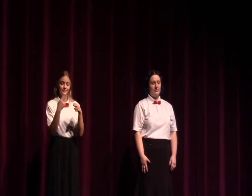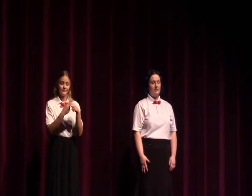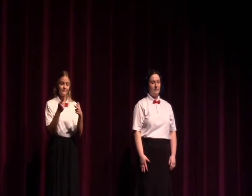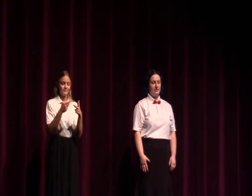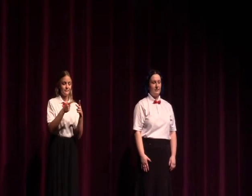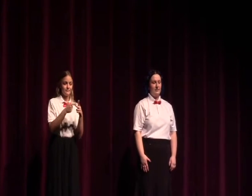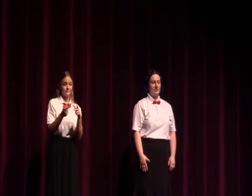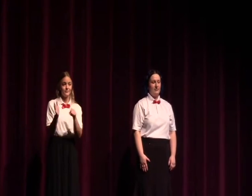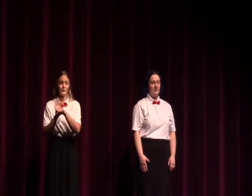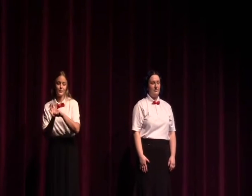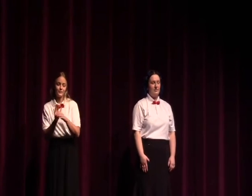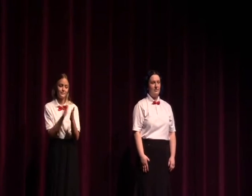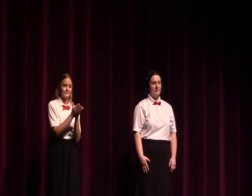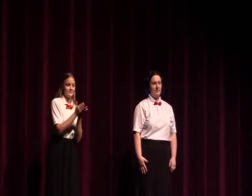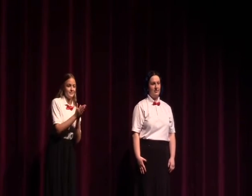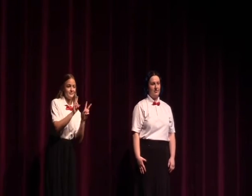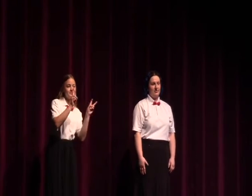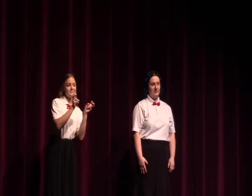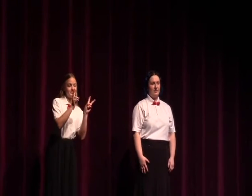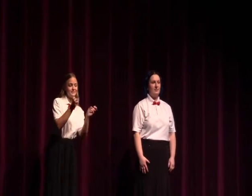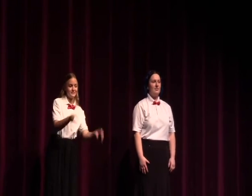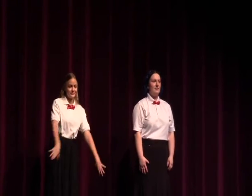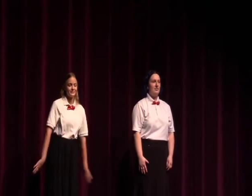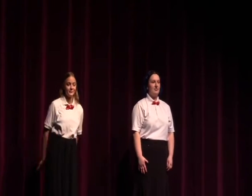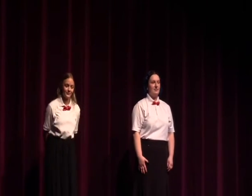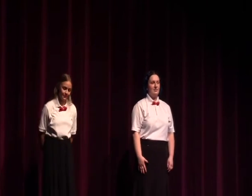people, titles of movies and books, and other things.